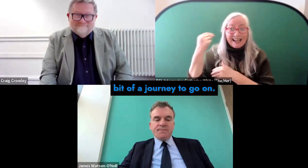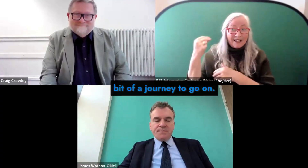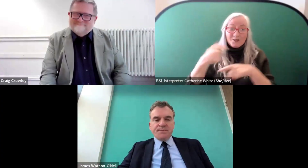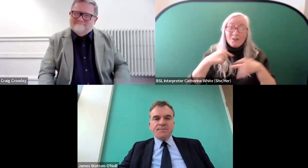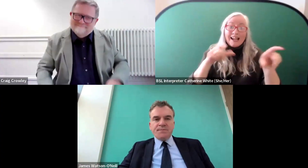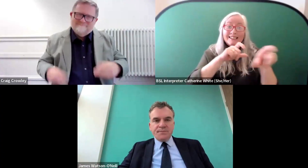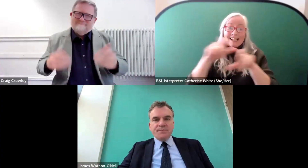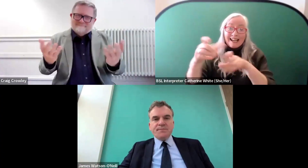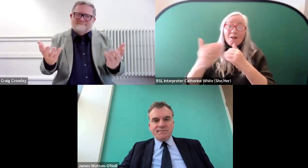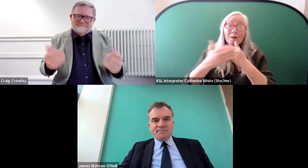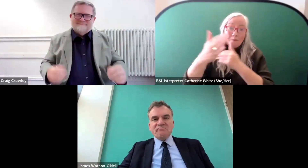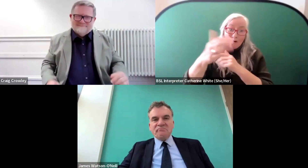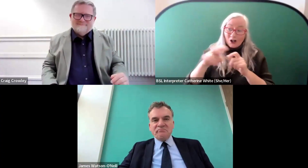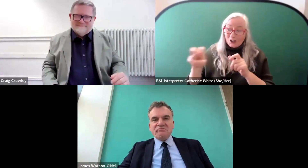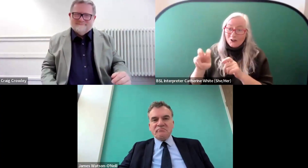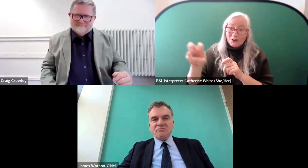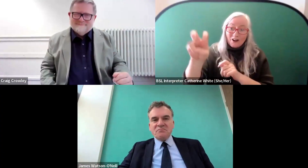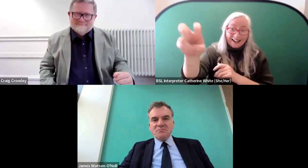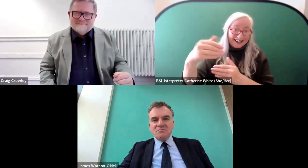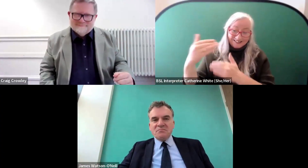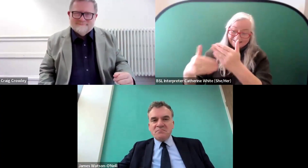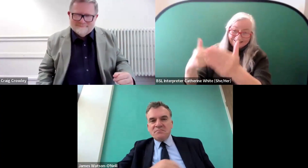on.